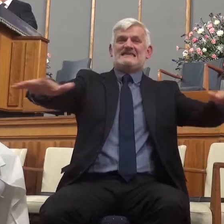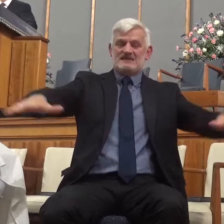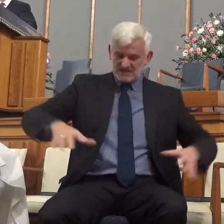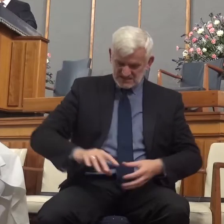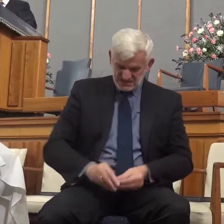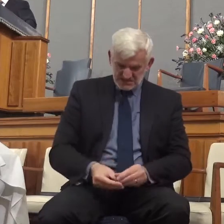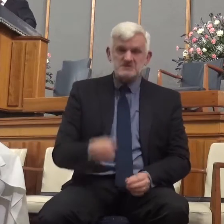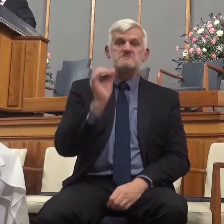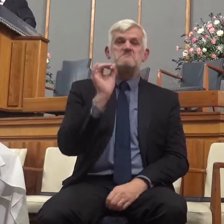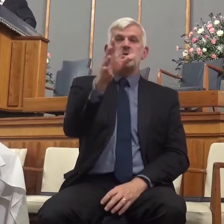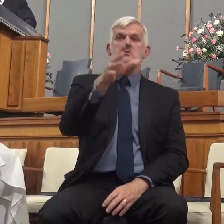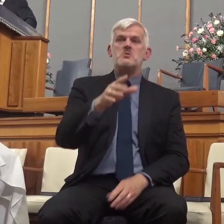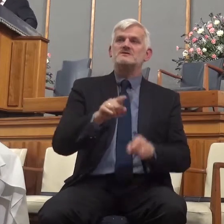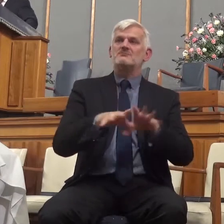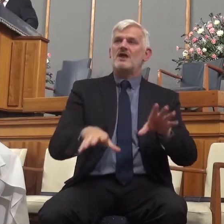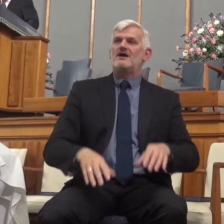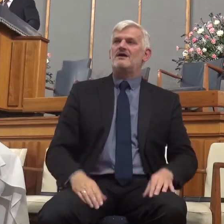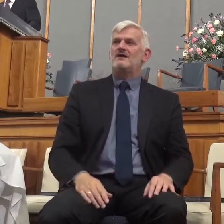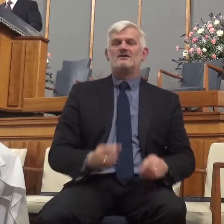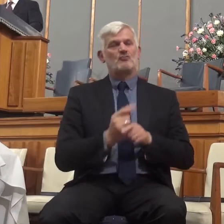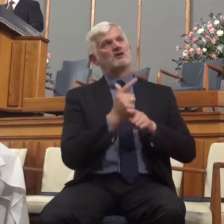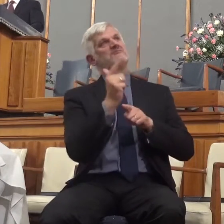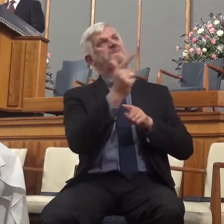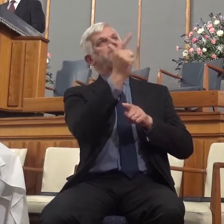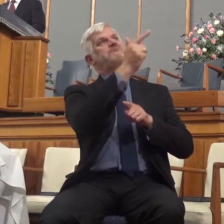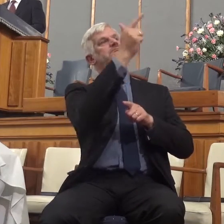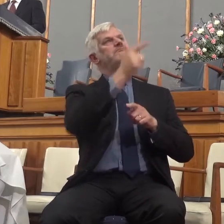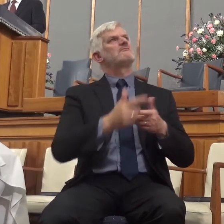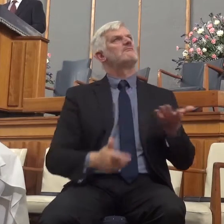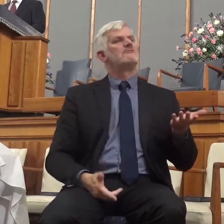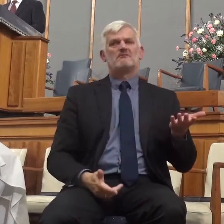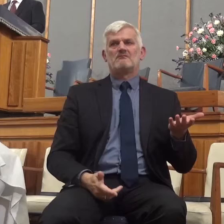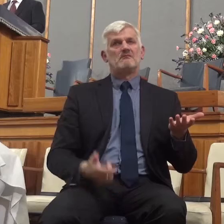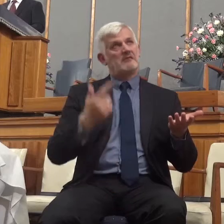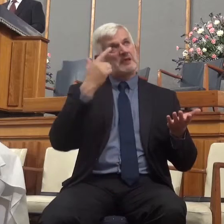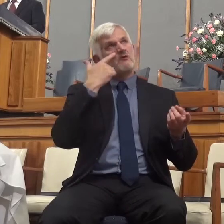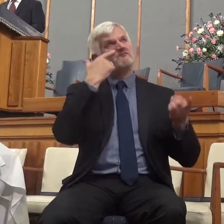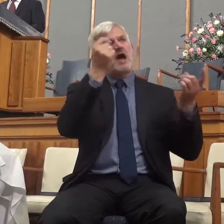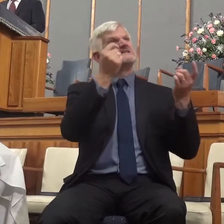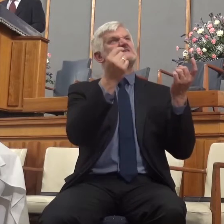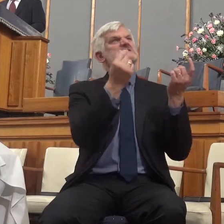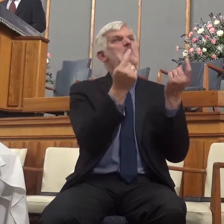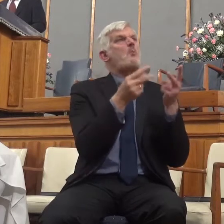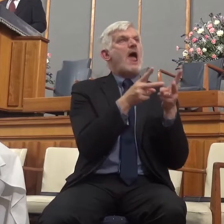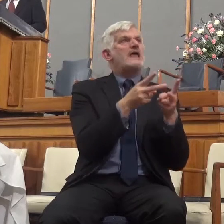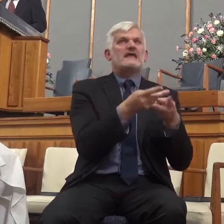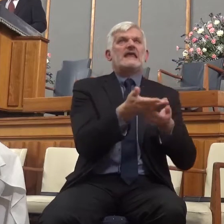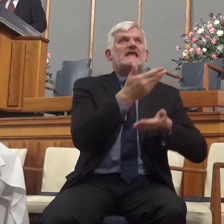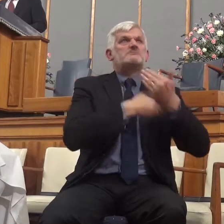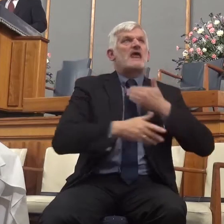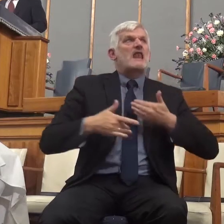Tiny objects into space, into the air, in the vain hope that we'll find some explanation for it